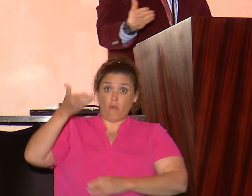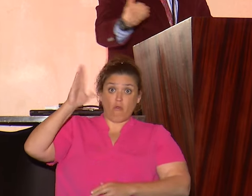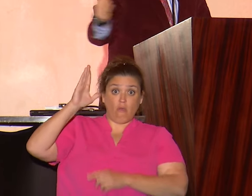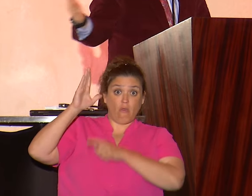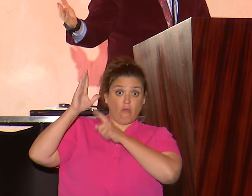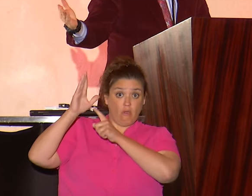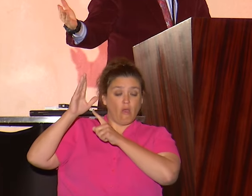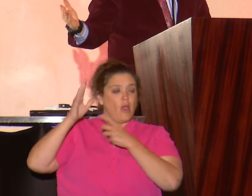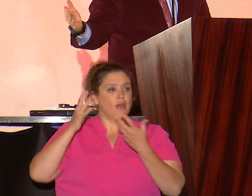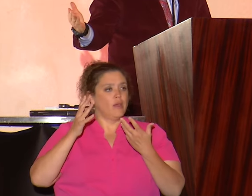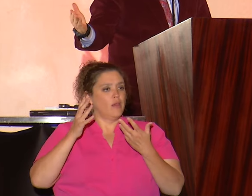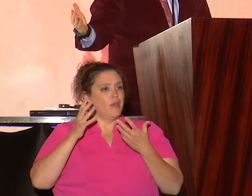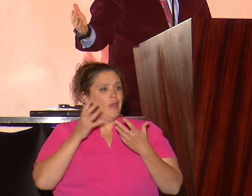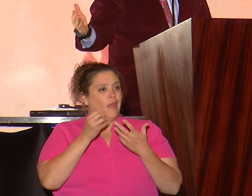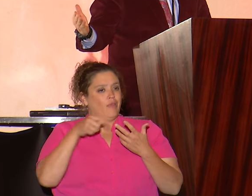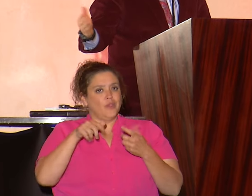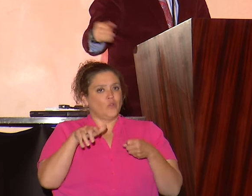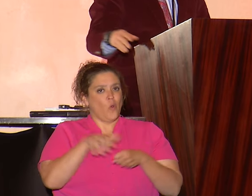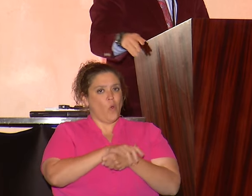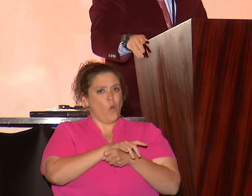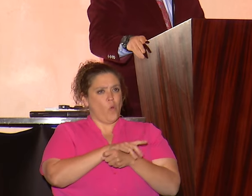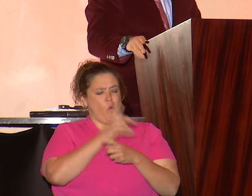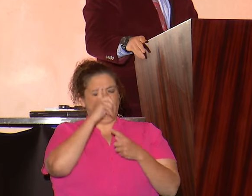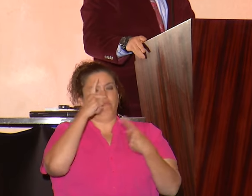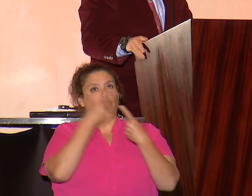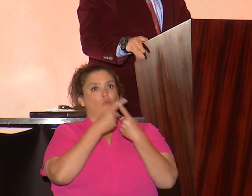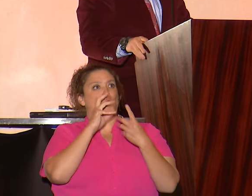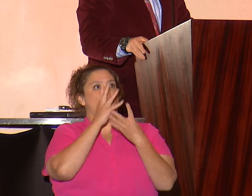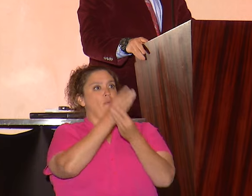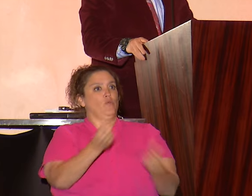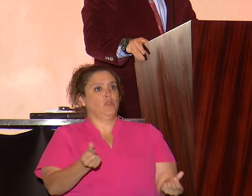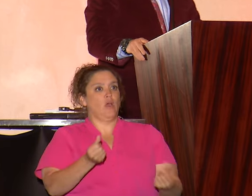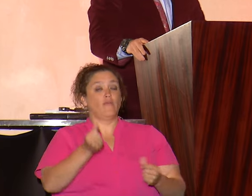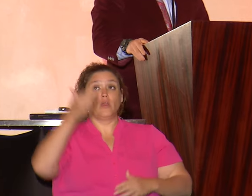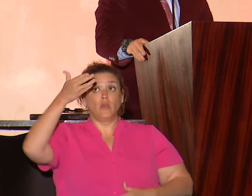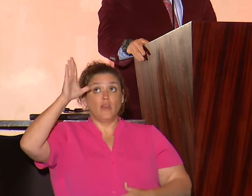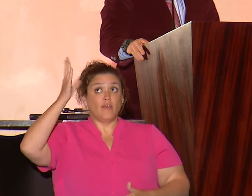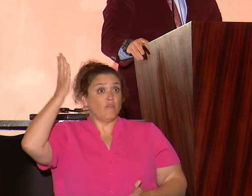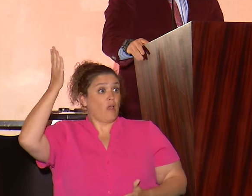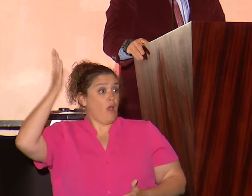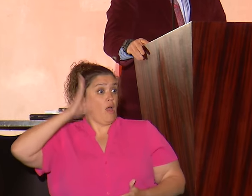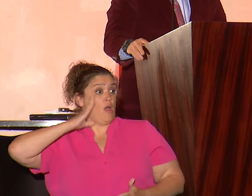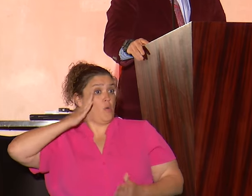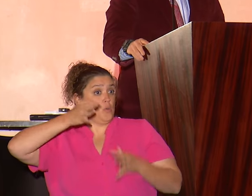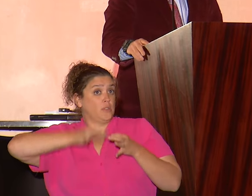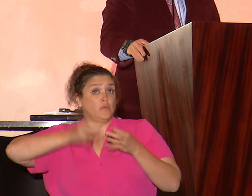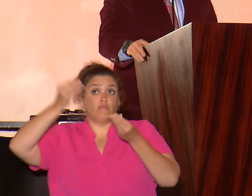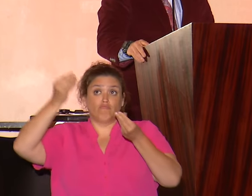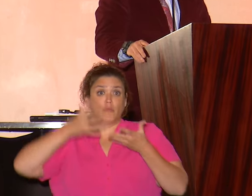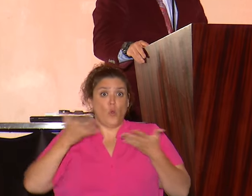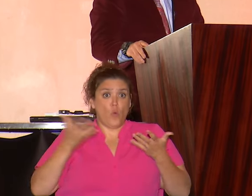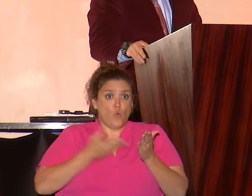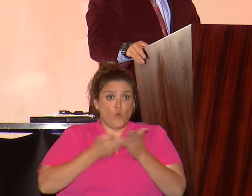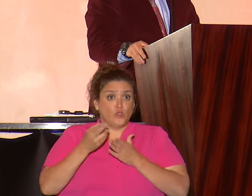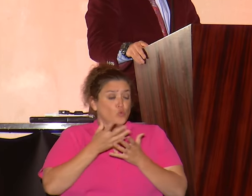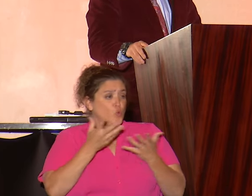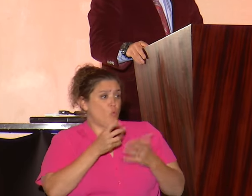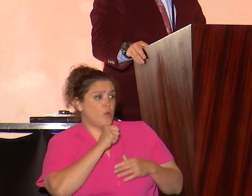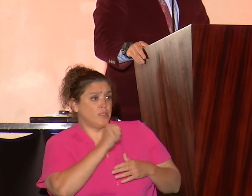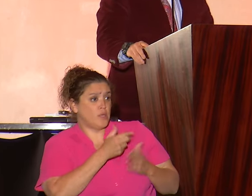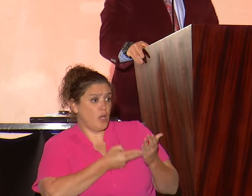this whole dilemma would be solved if God would simply tell us what is true and what is not